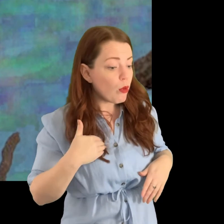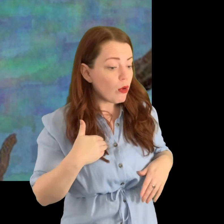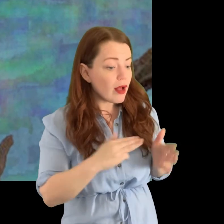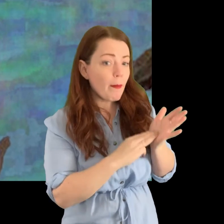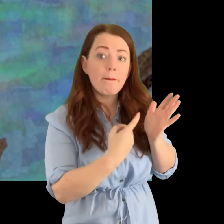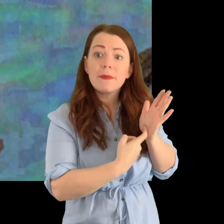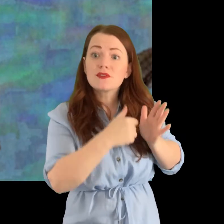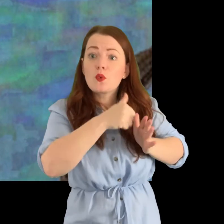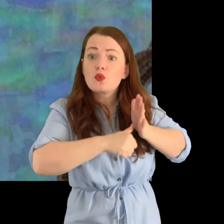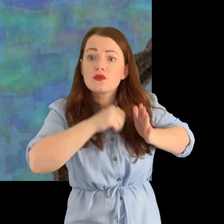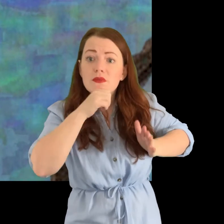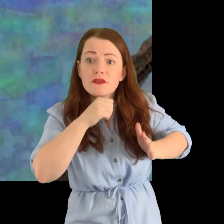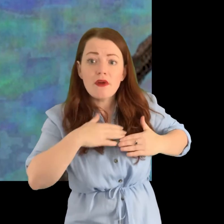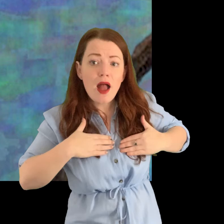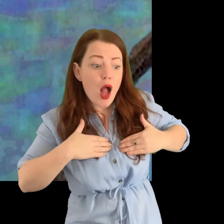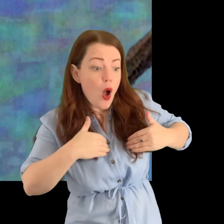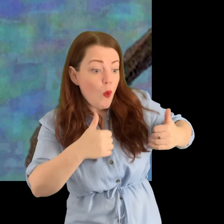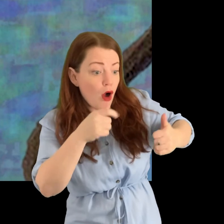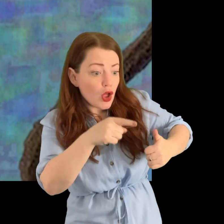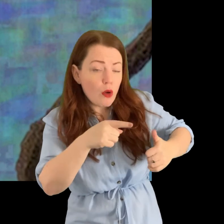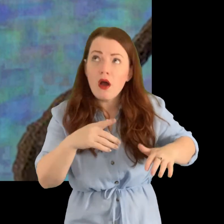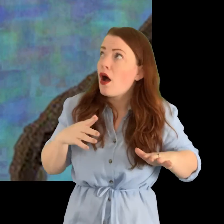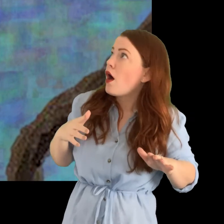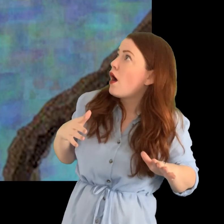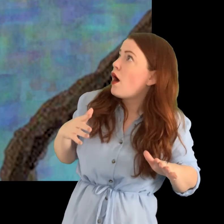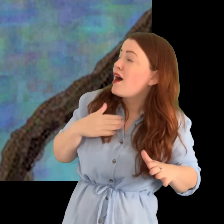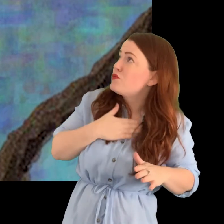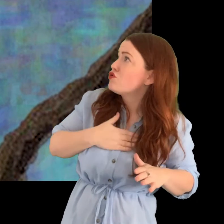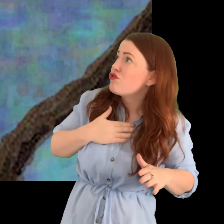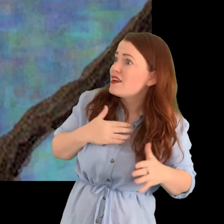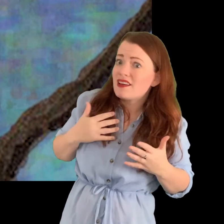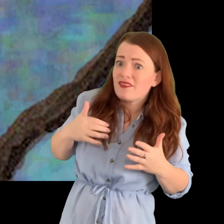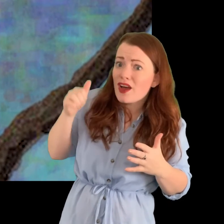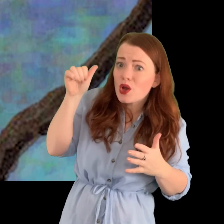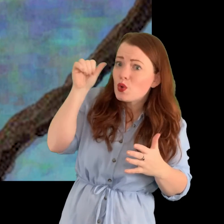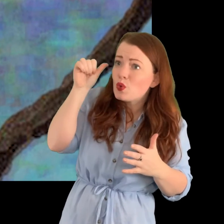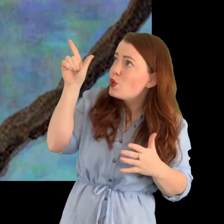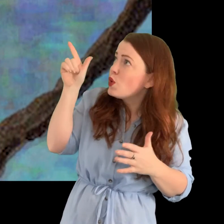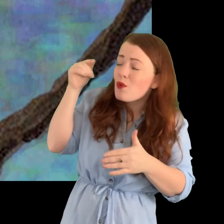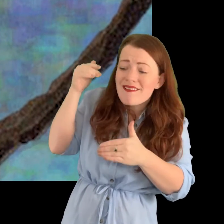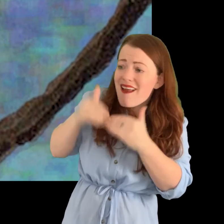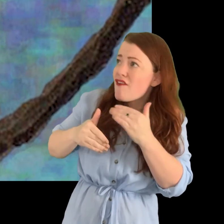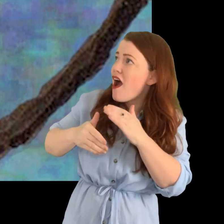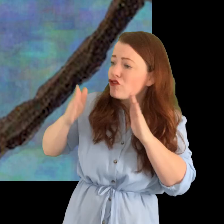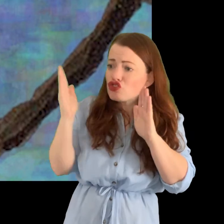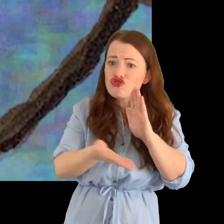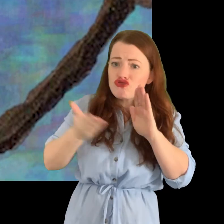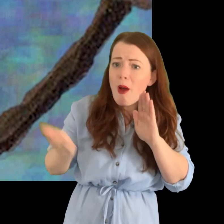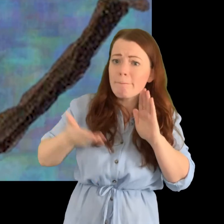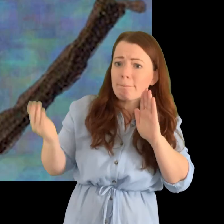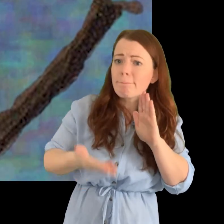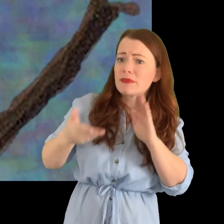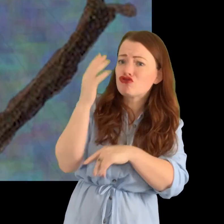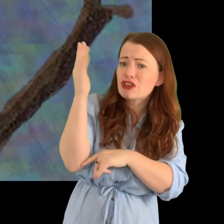Good morning, Mr. Woodsman. How are you? I'm sorry, said the woodsman, if I knew. I never would have